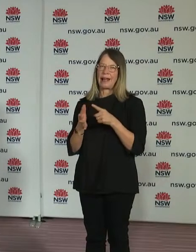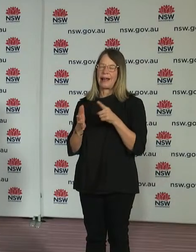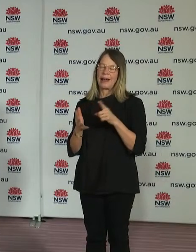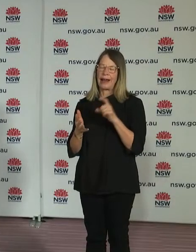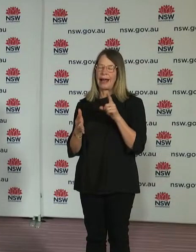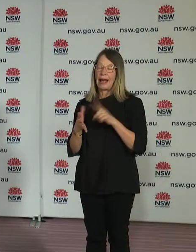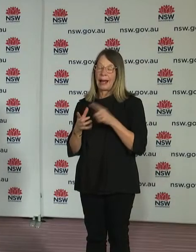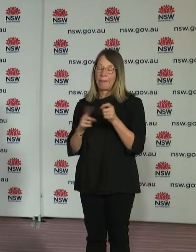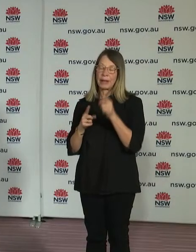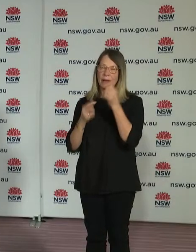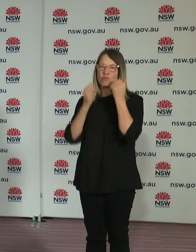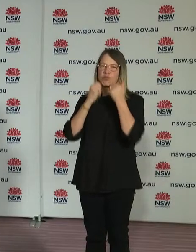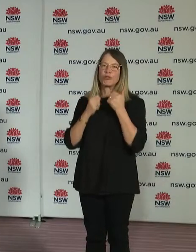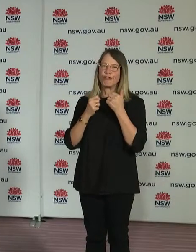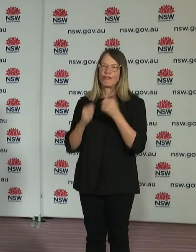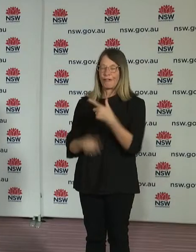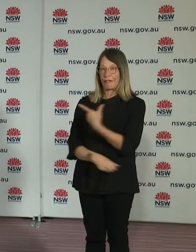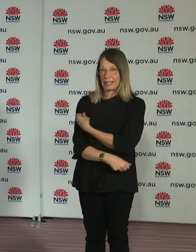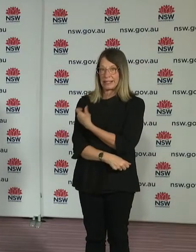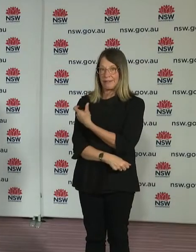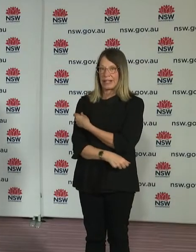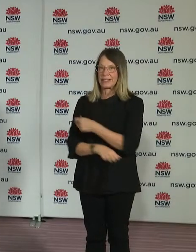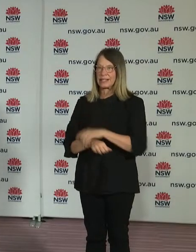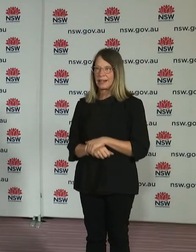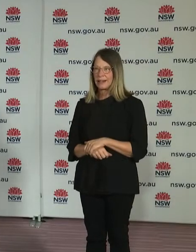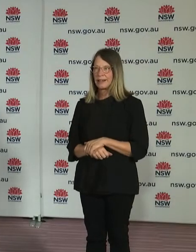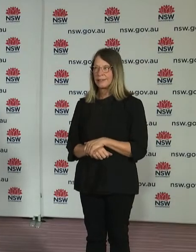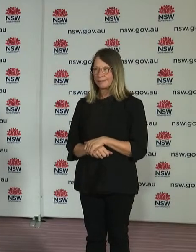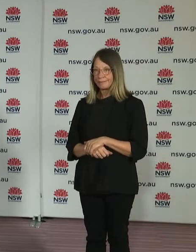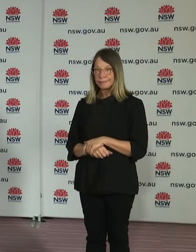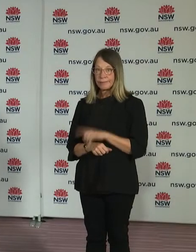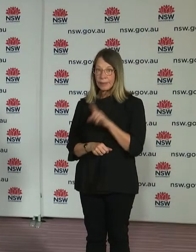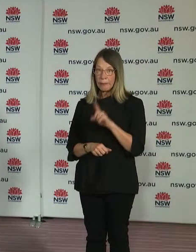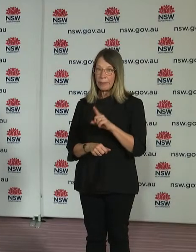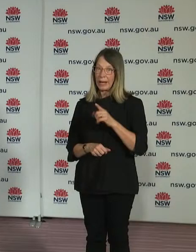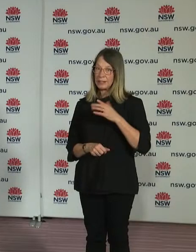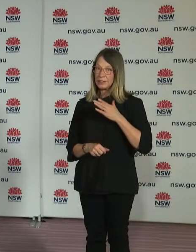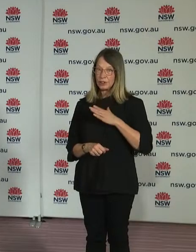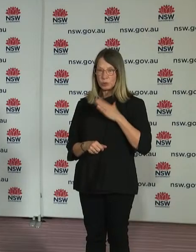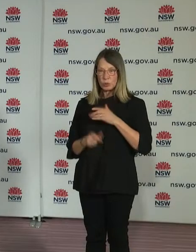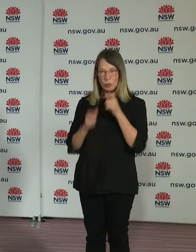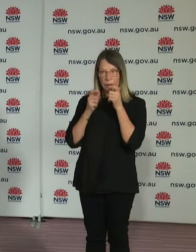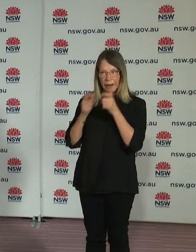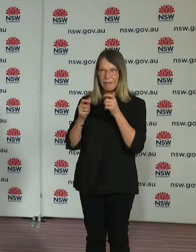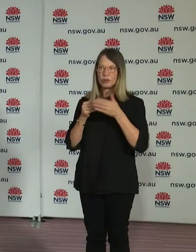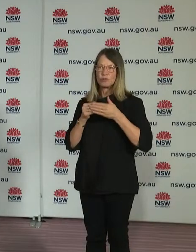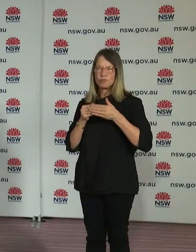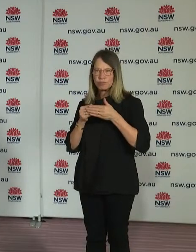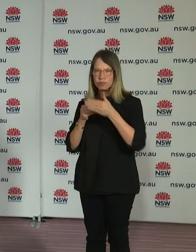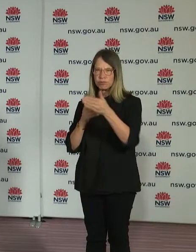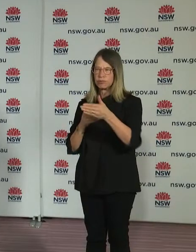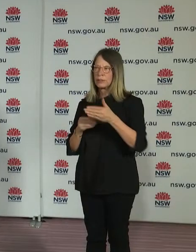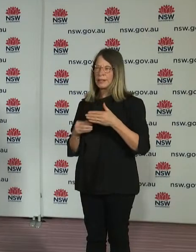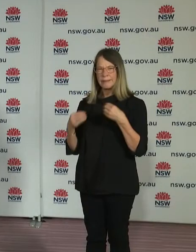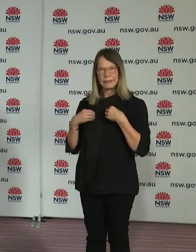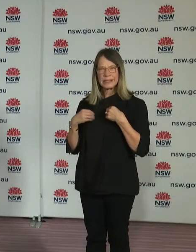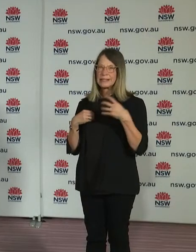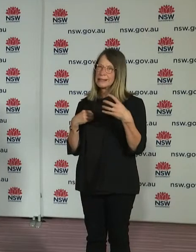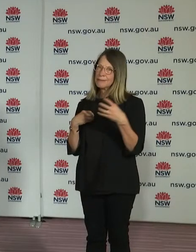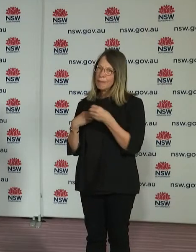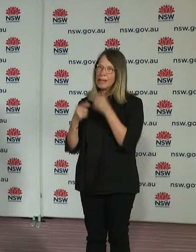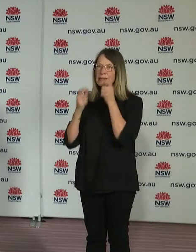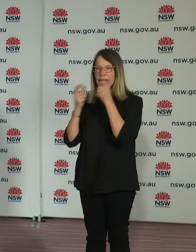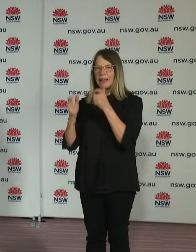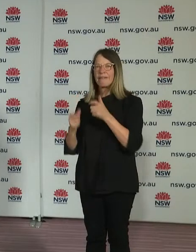can expect at every stage, what they can expect over the coming months, and also expect what they need to do to keep their workers